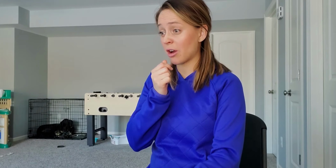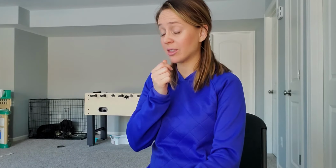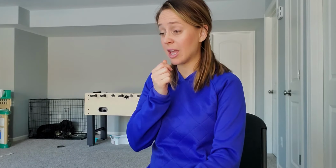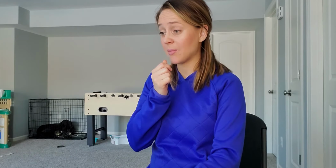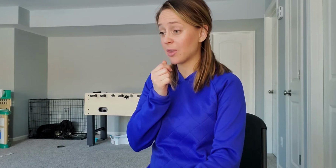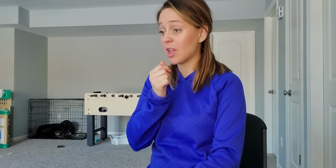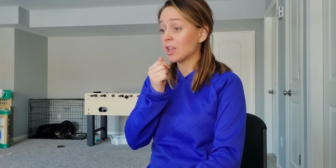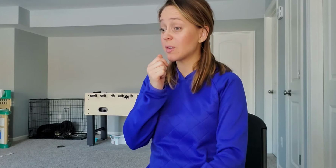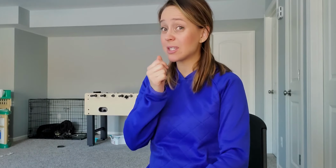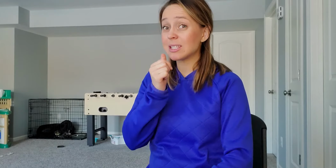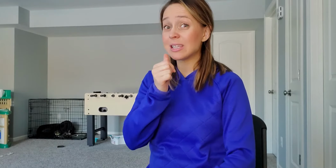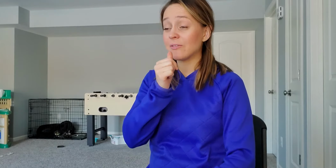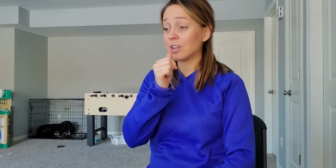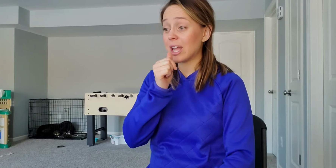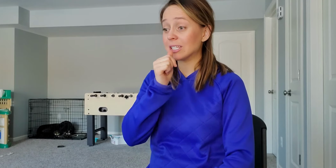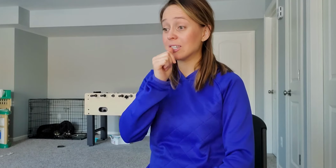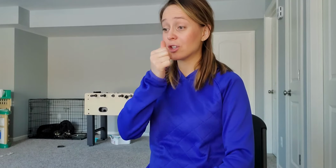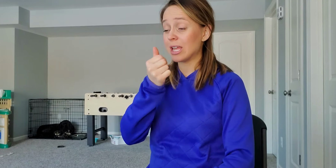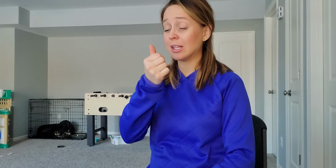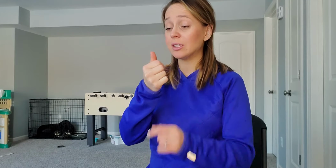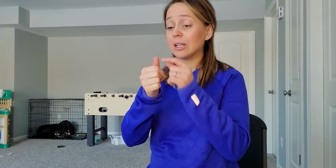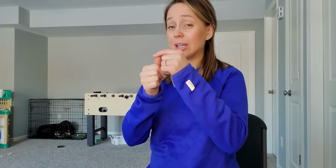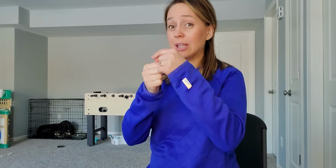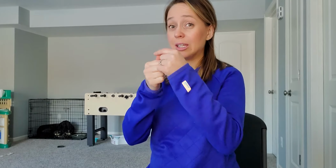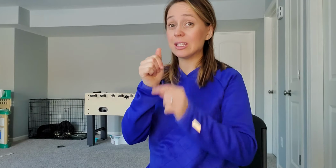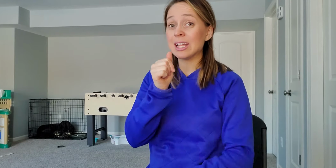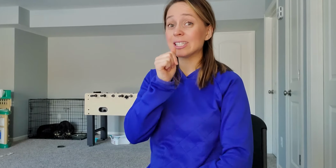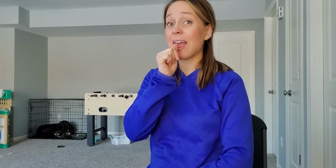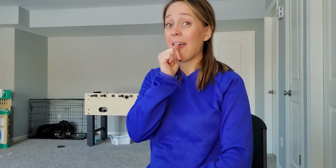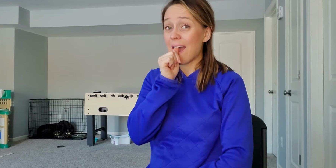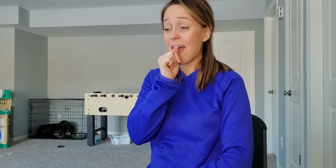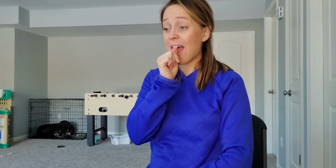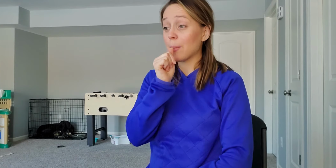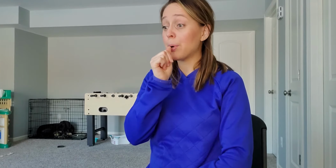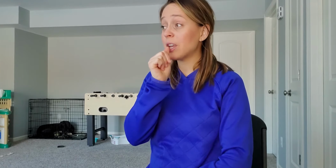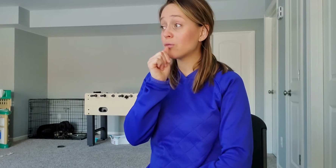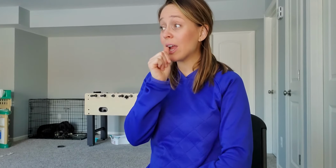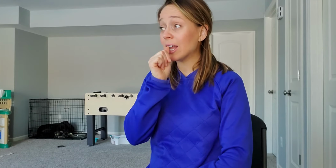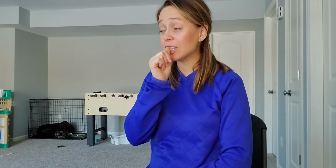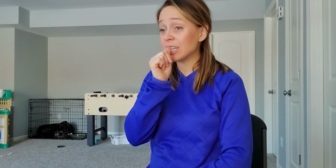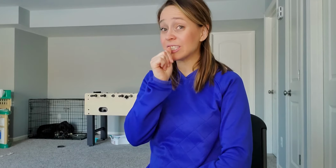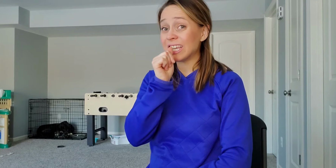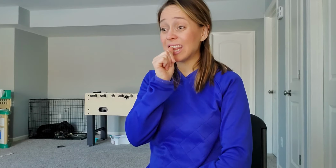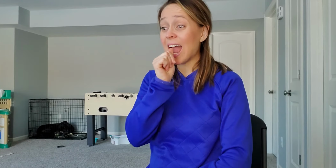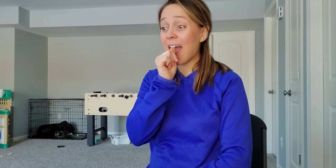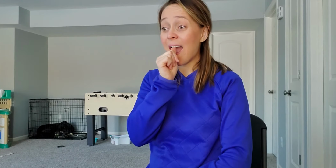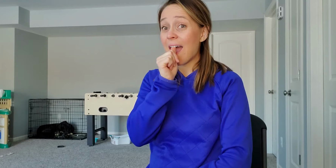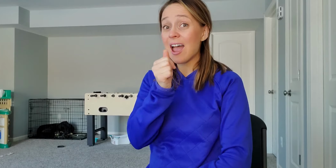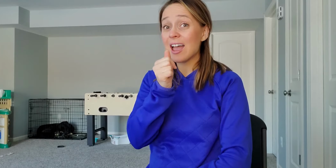they? So this is the sign for nut. You're gonna take a little, like, little nut, put it right underneath your teeth.